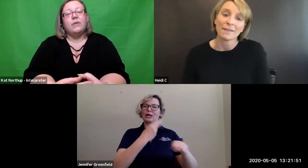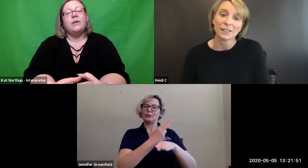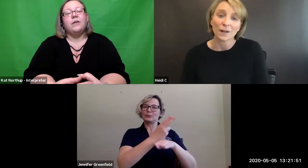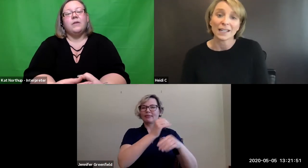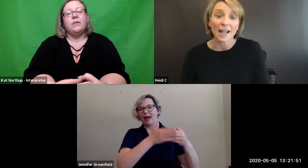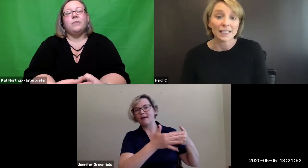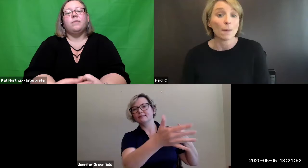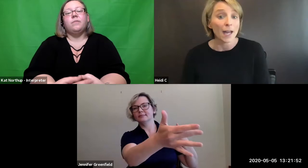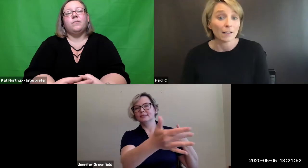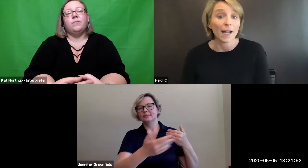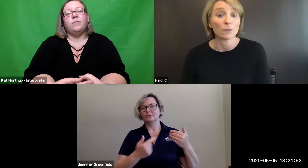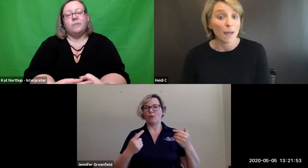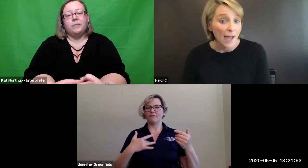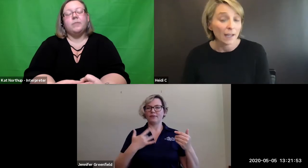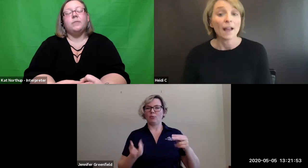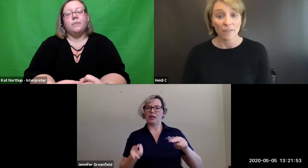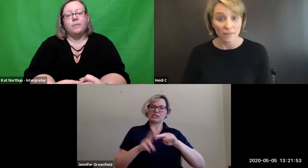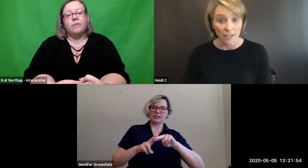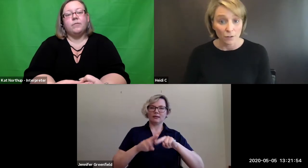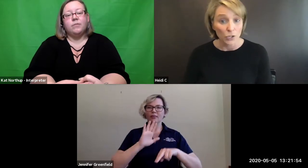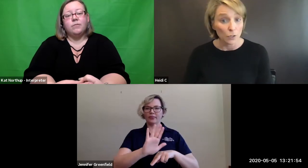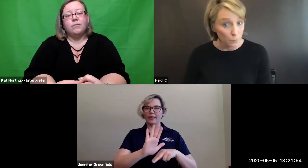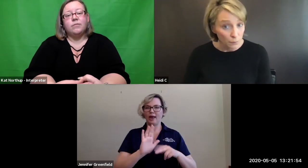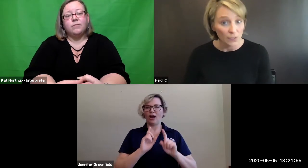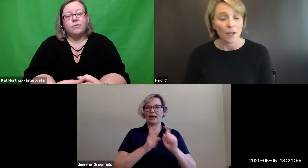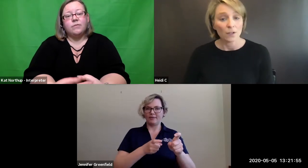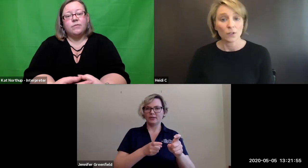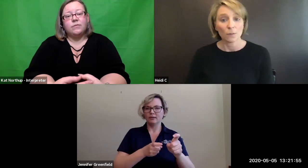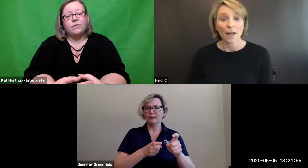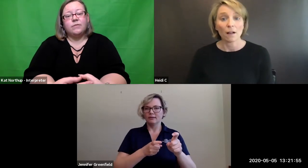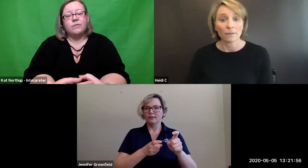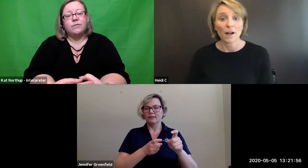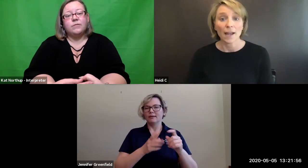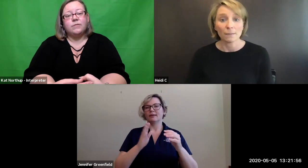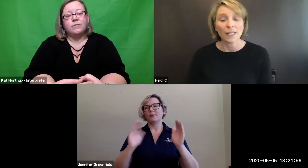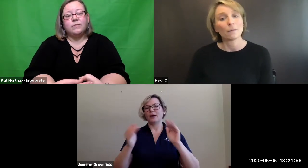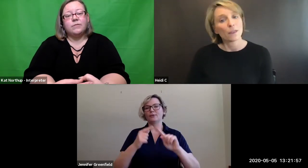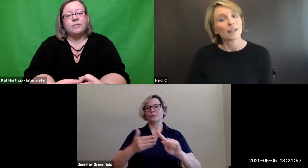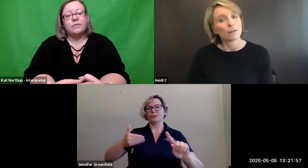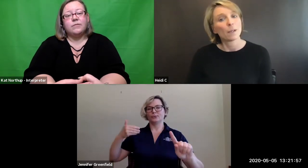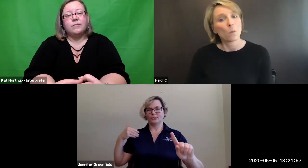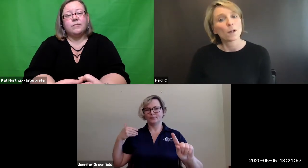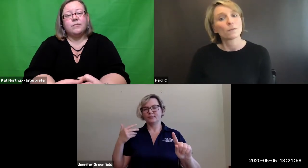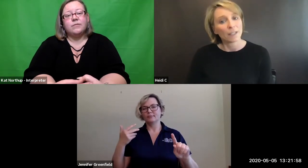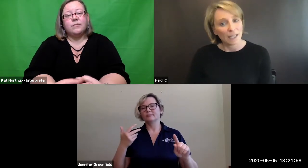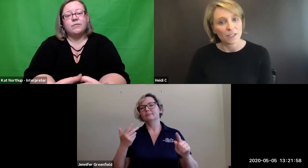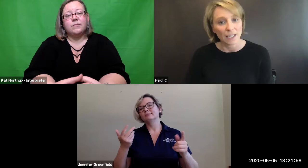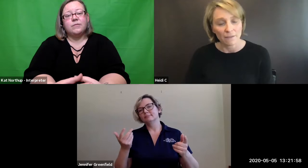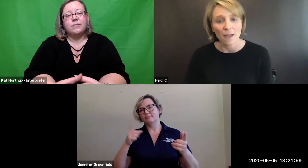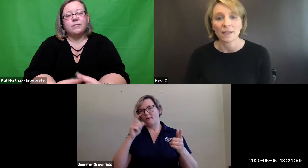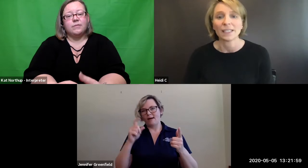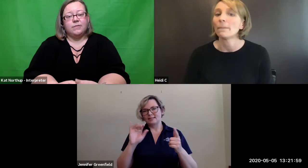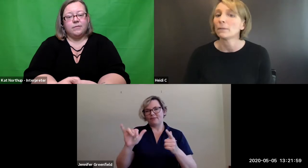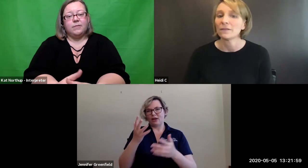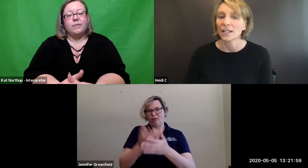would have this very nice monogrammed bag that they could use to pack all of their items in. And we thought that would be a wonderful gift to give